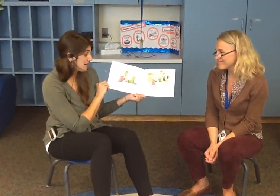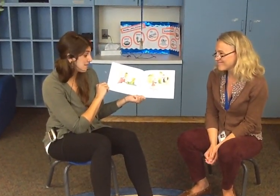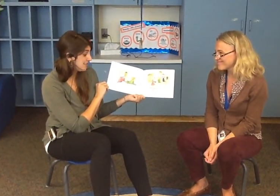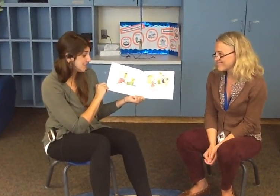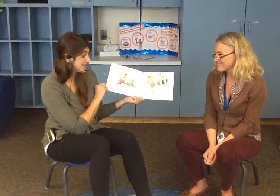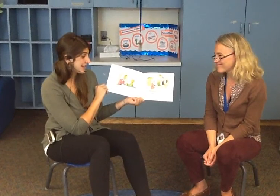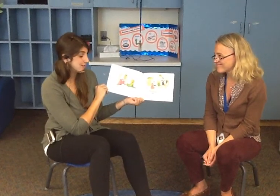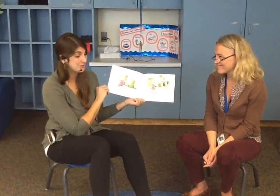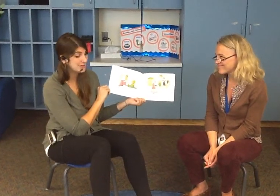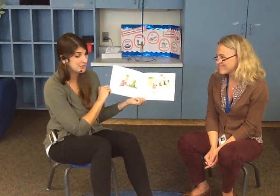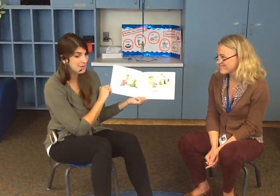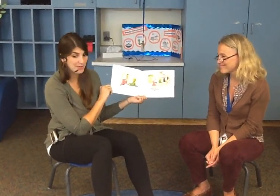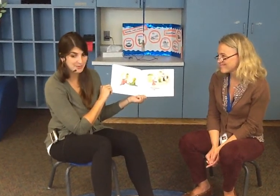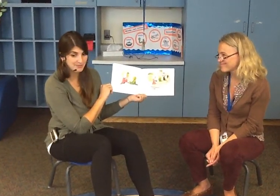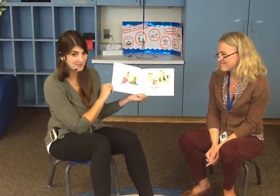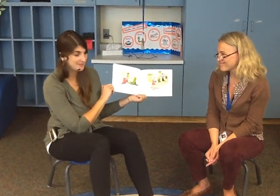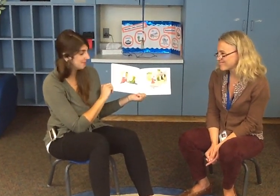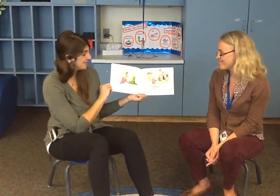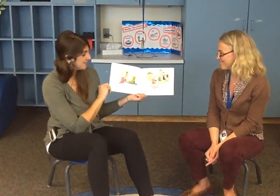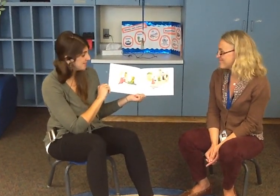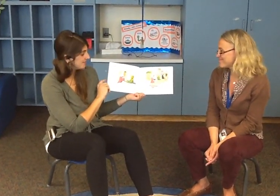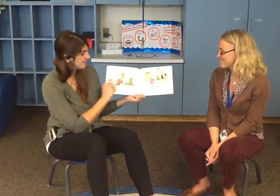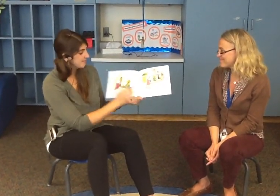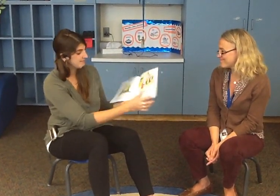and my mother said I can bring you home.